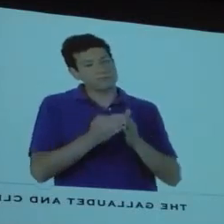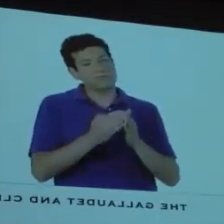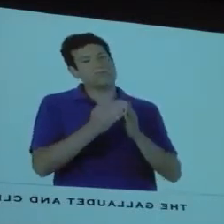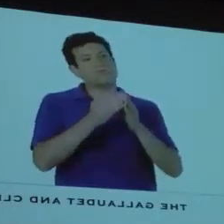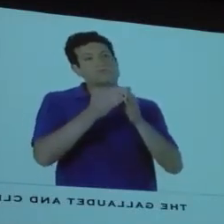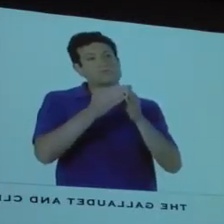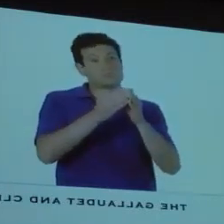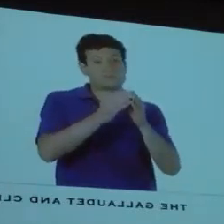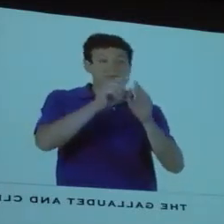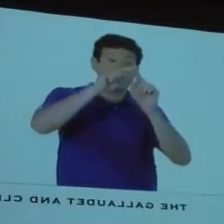boat,